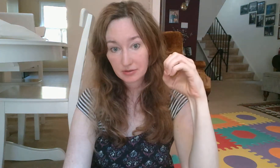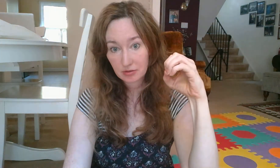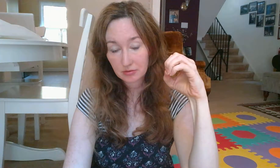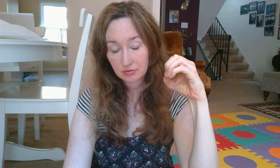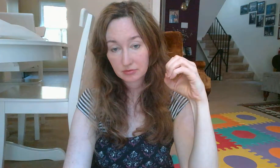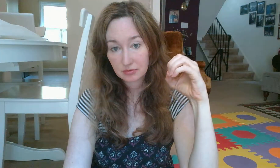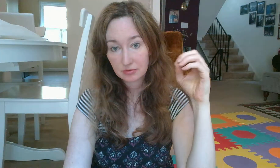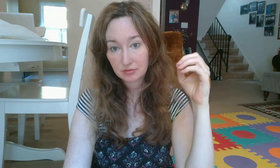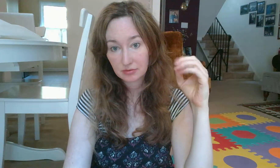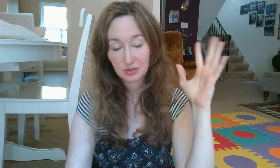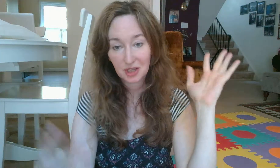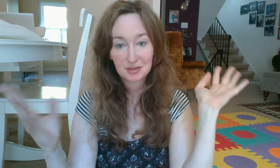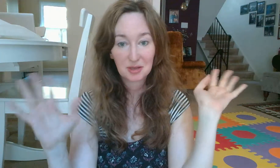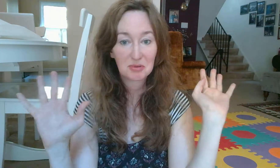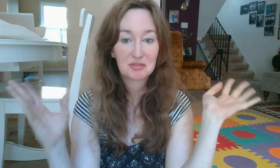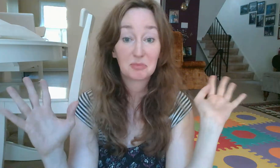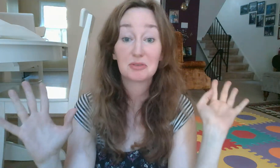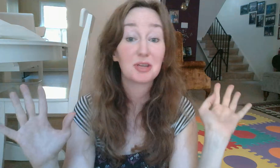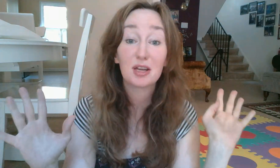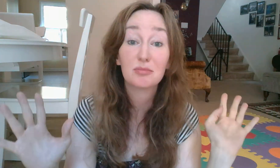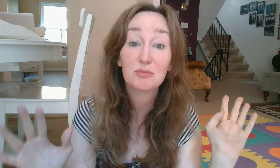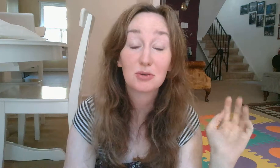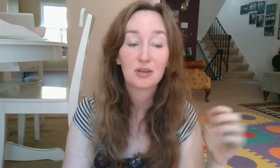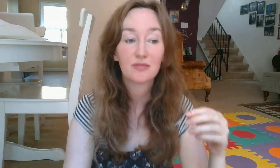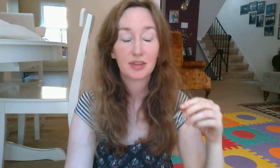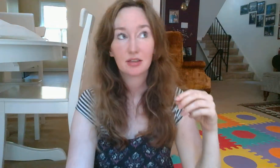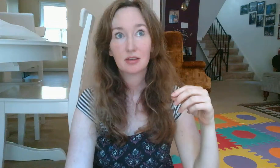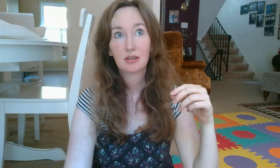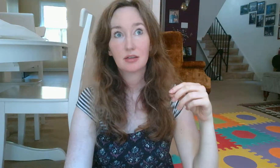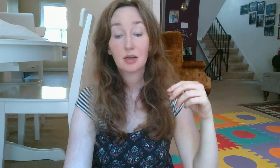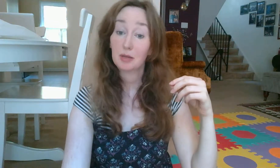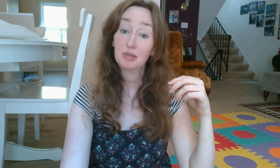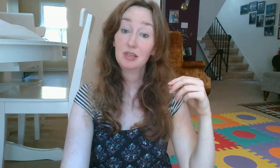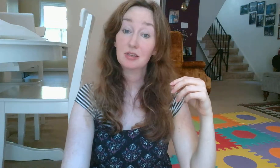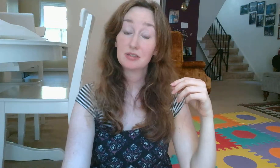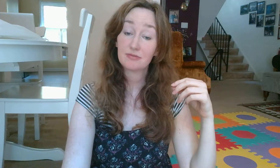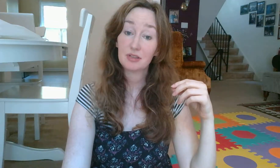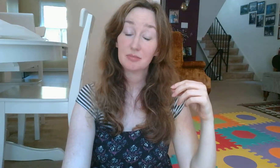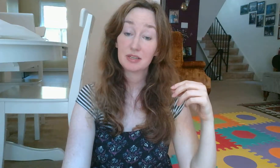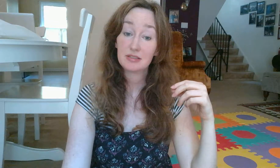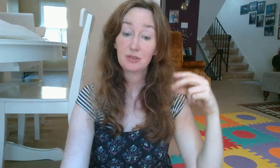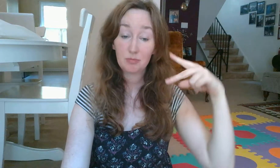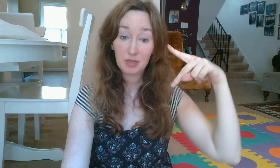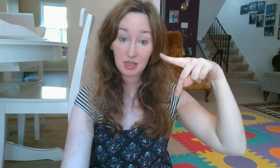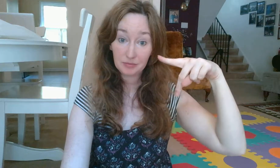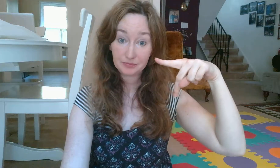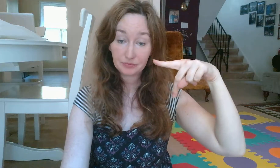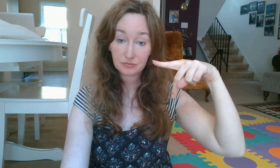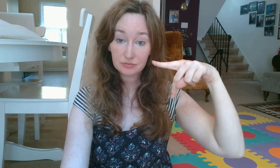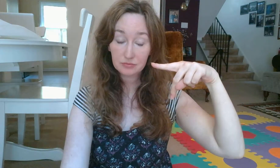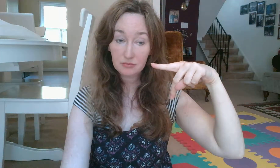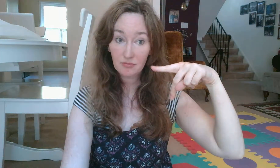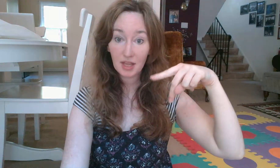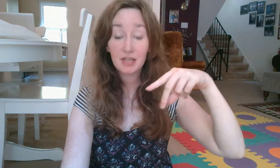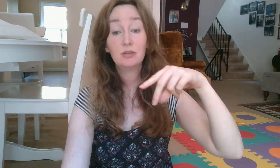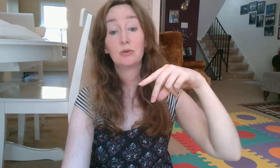0. We'll get to numbers some other time, I'm sure. Okay, P is fun because if you know P and you know the